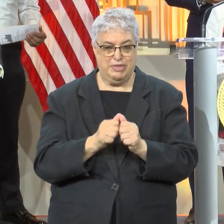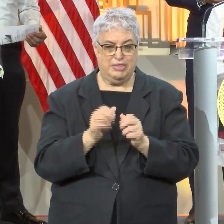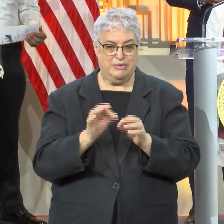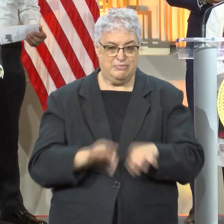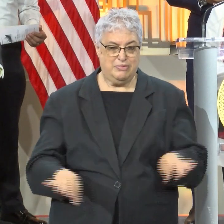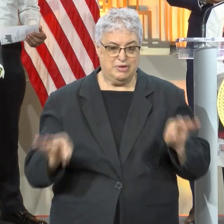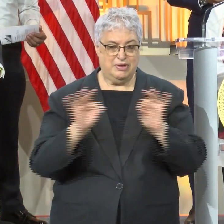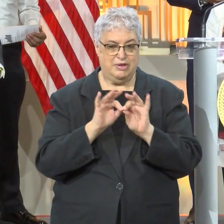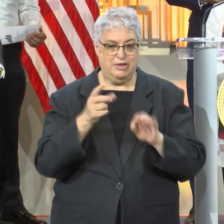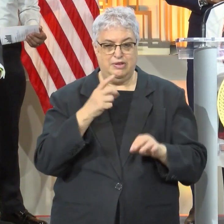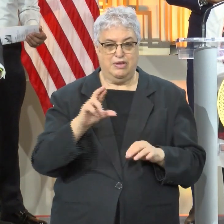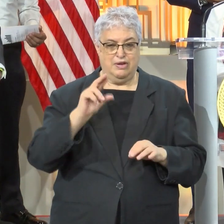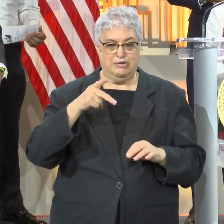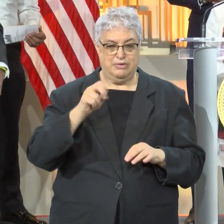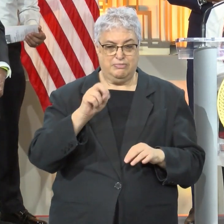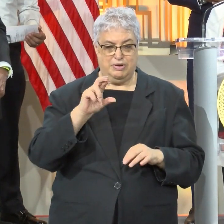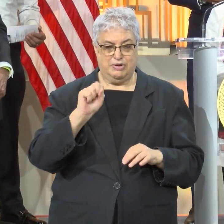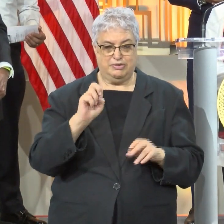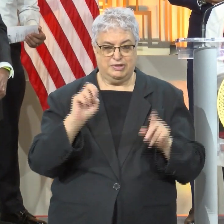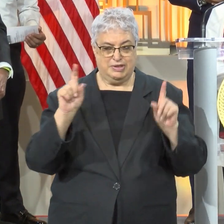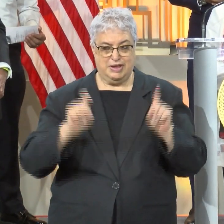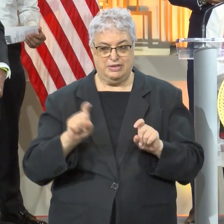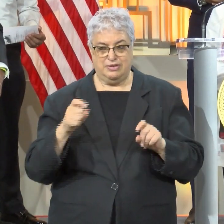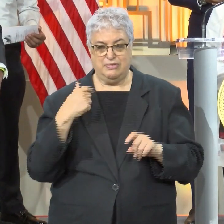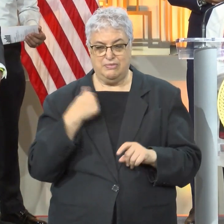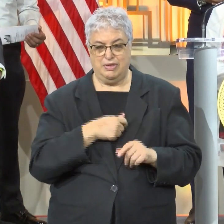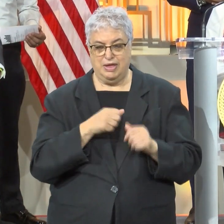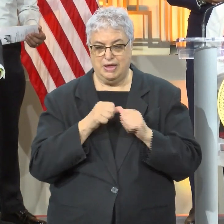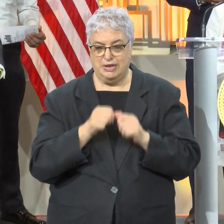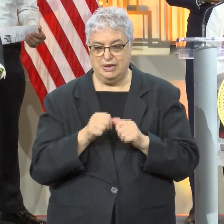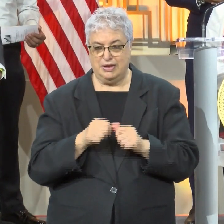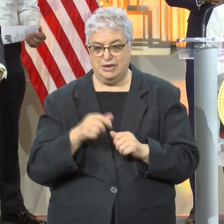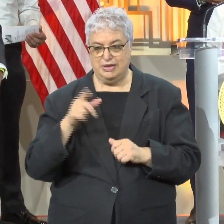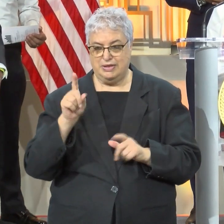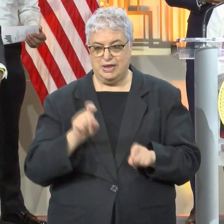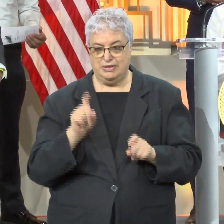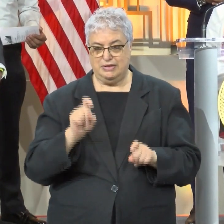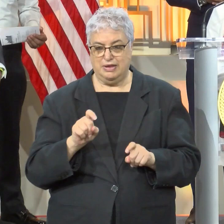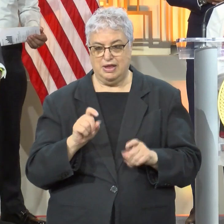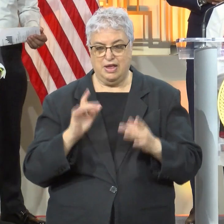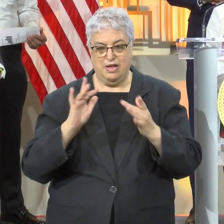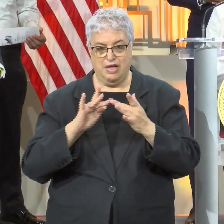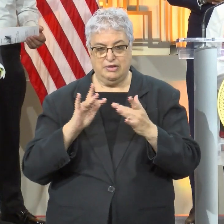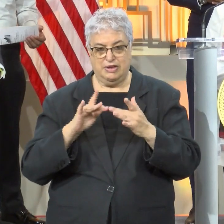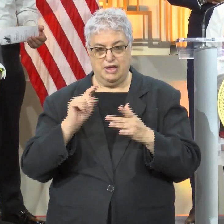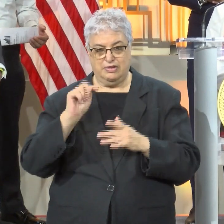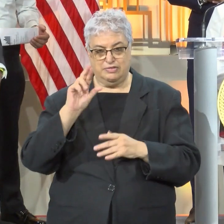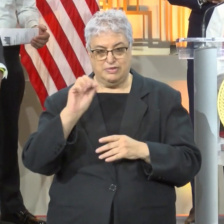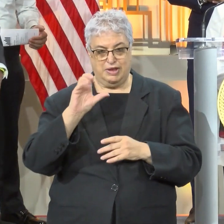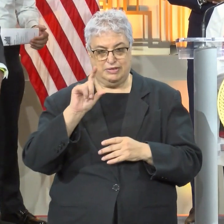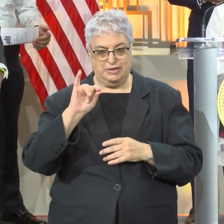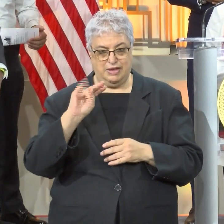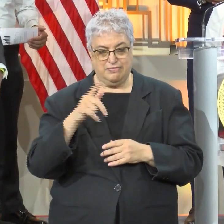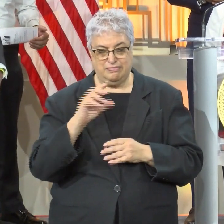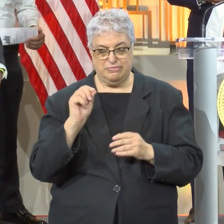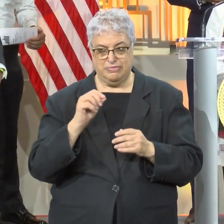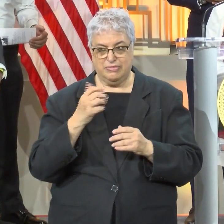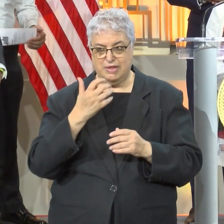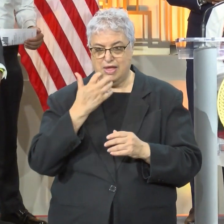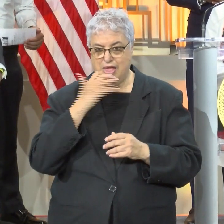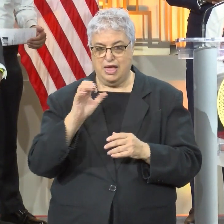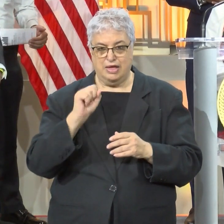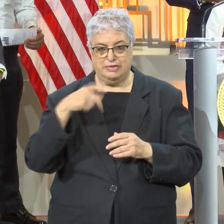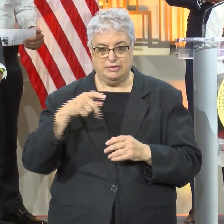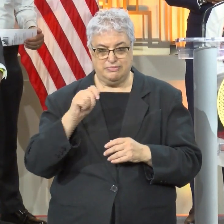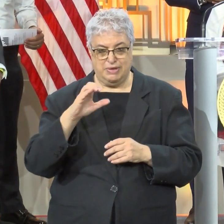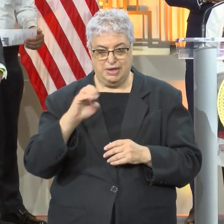money, Dr. Persse, for testing so that we can continue testing and contact tracing, and particularly in hotspots with